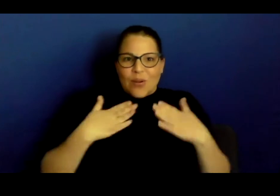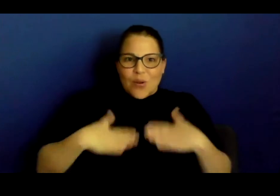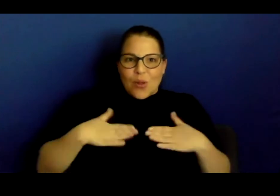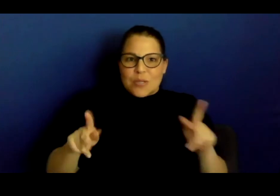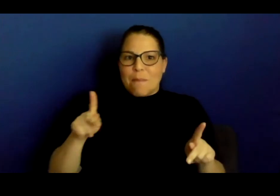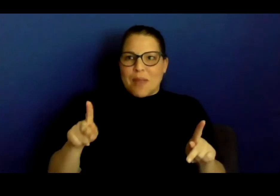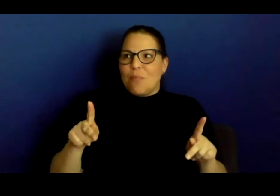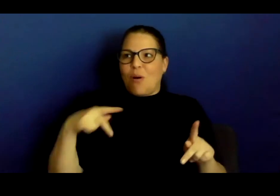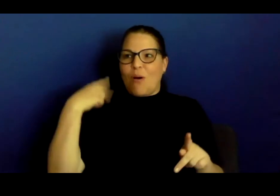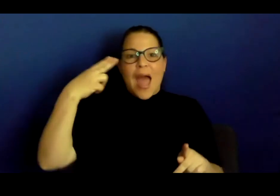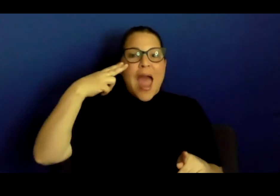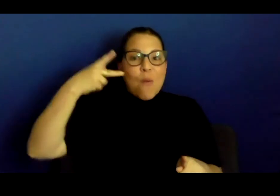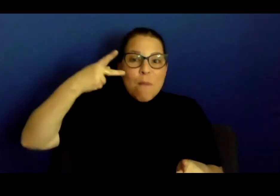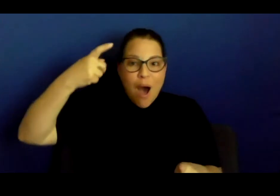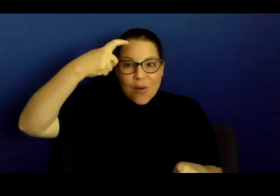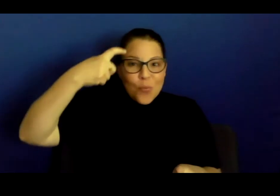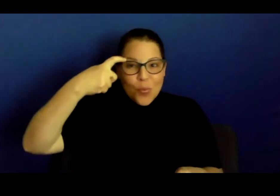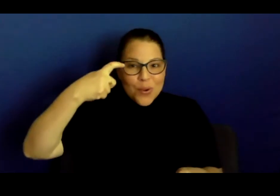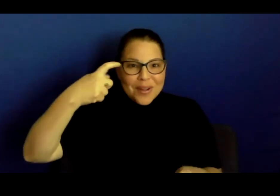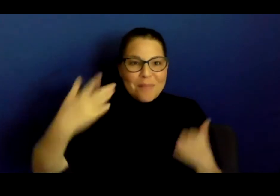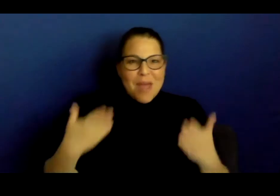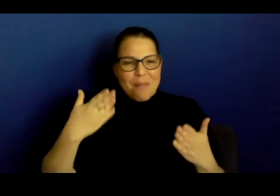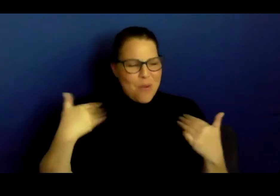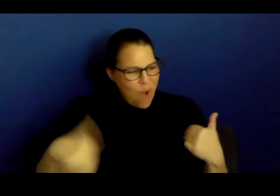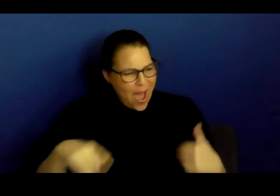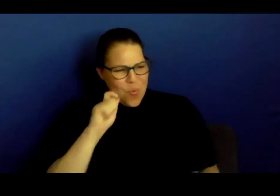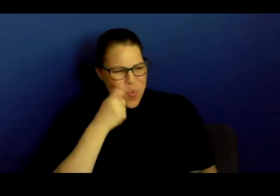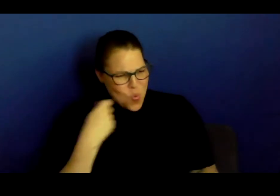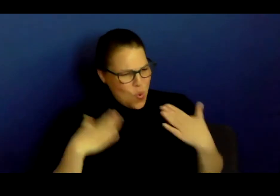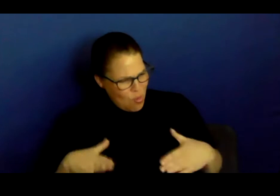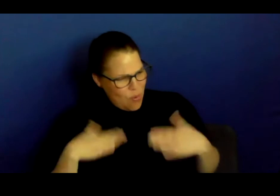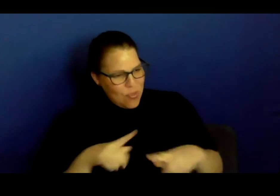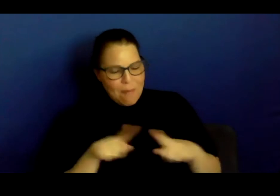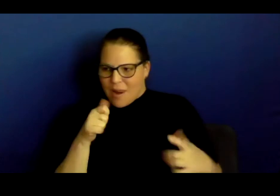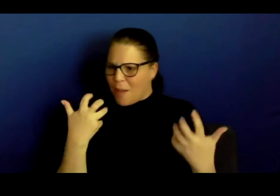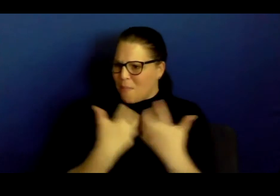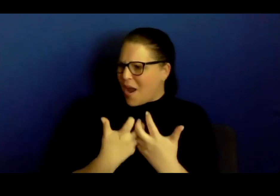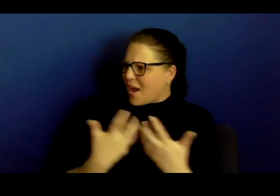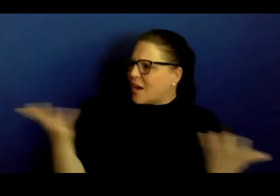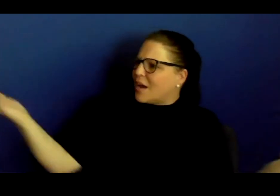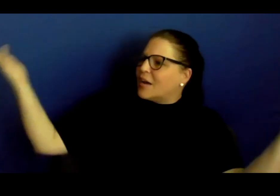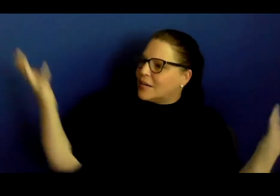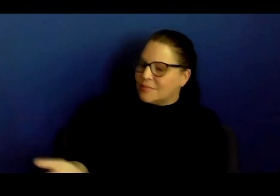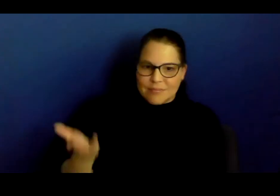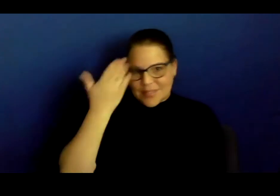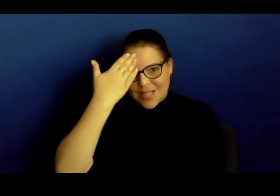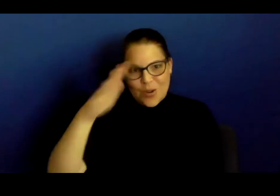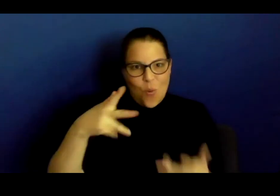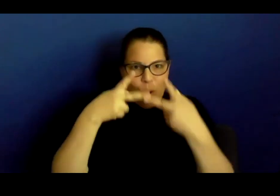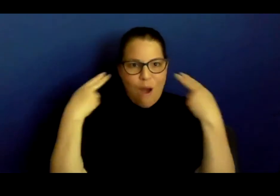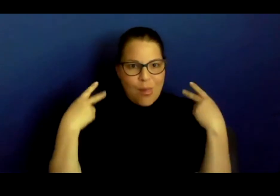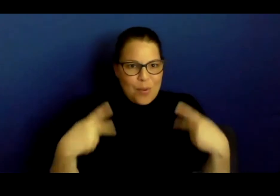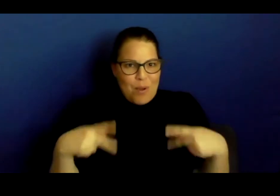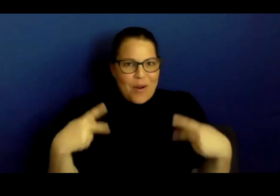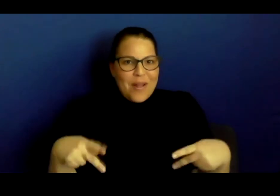like Harry Potter. Your outfit could be super cool, but you're just out of place, right? So